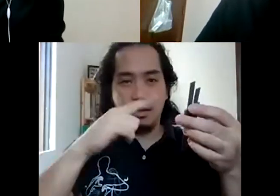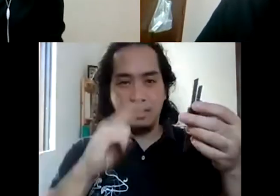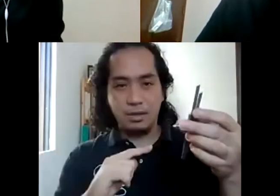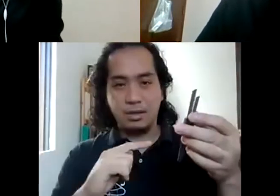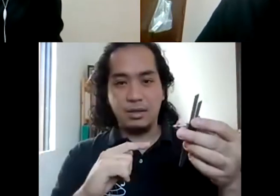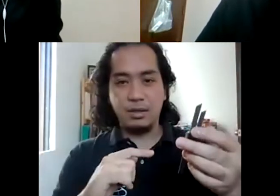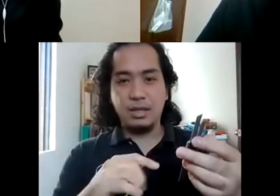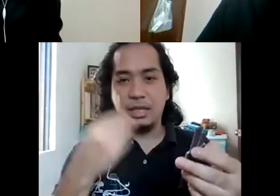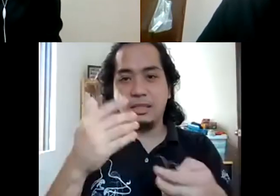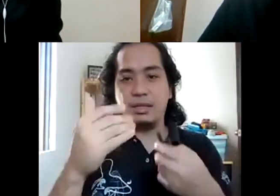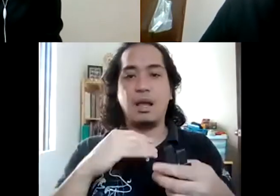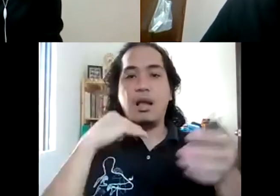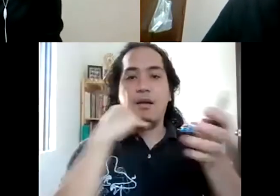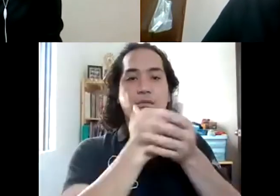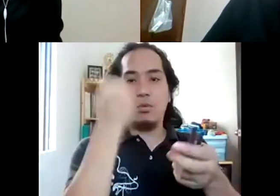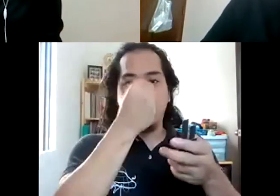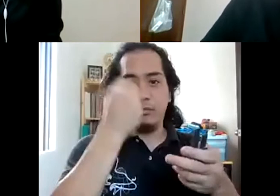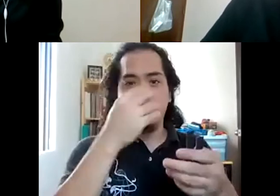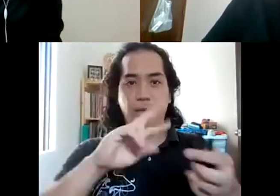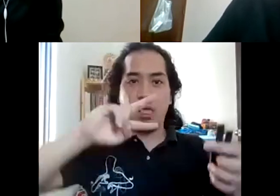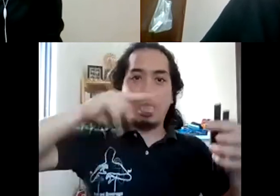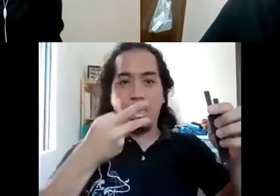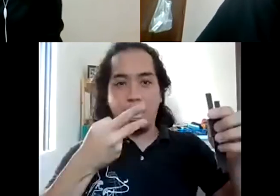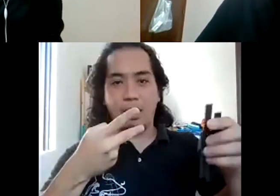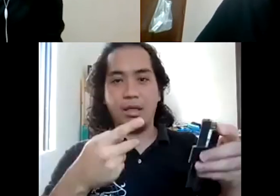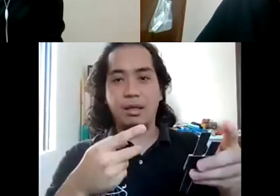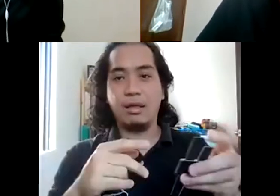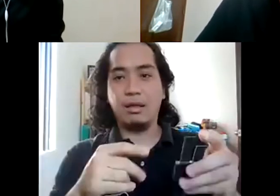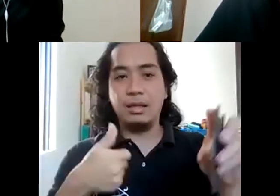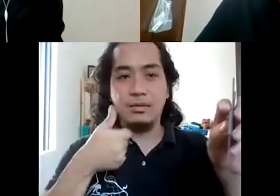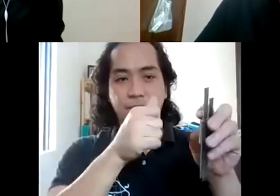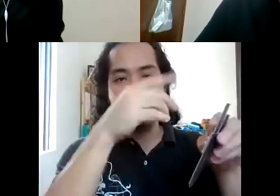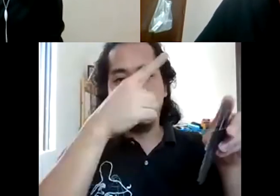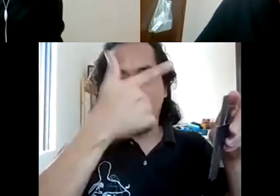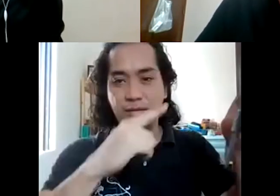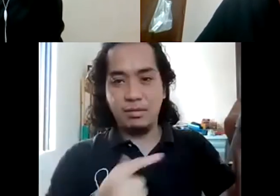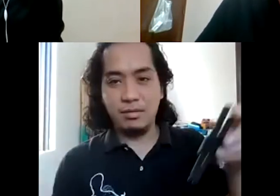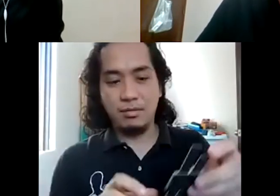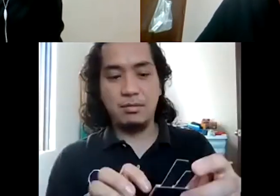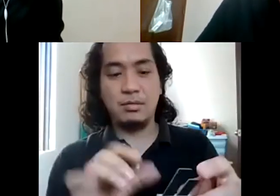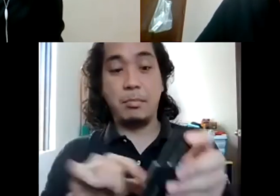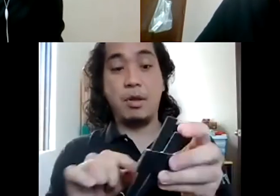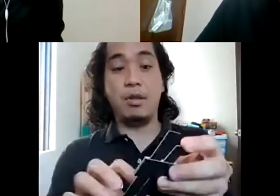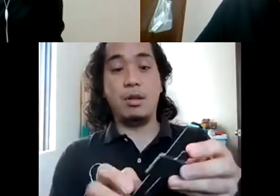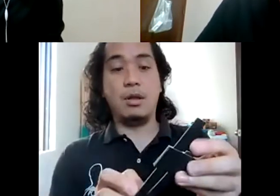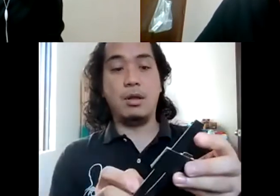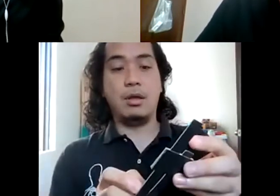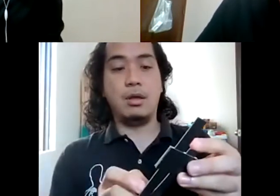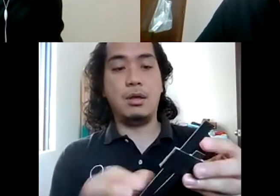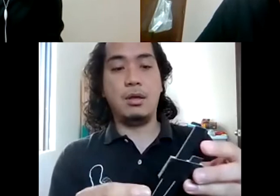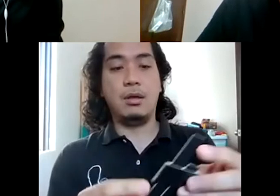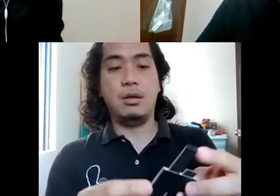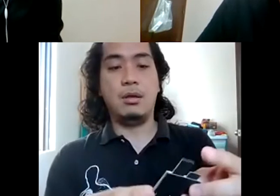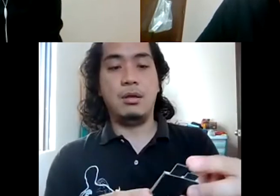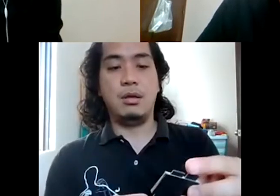So it follows the order of the orientation, just if people are confused, especially if